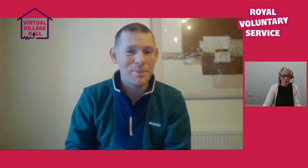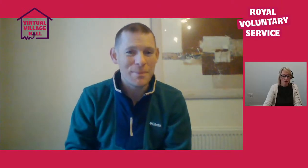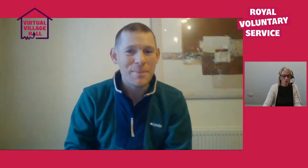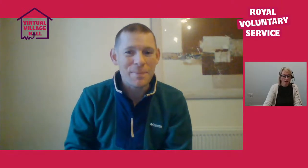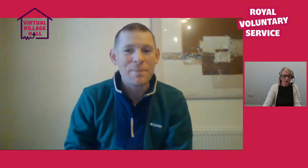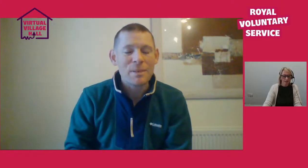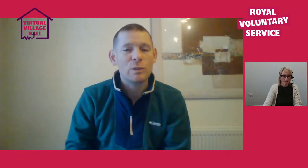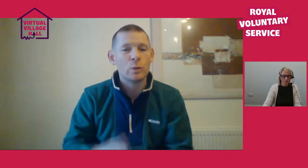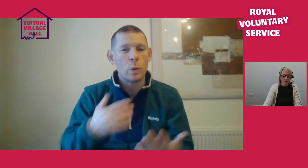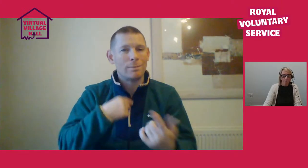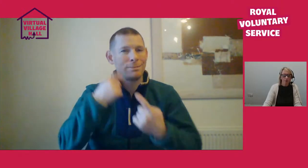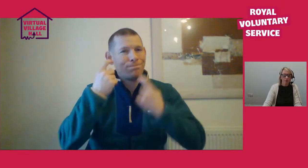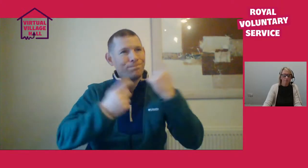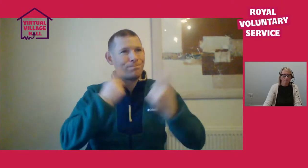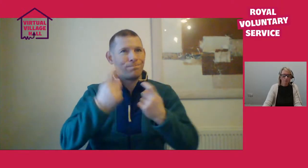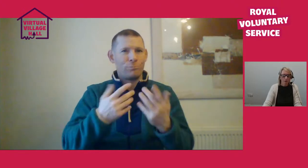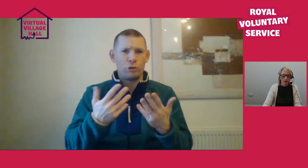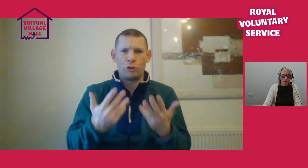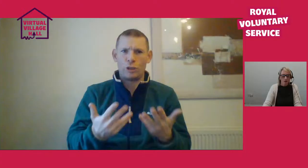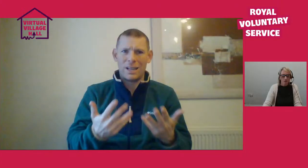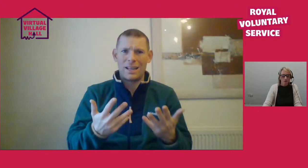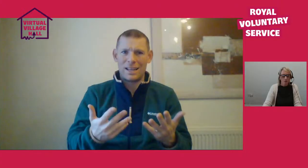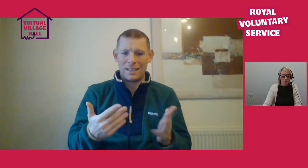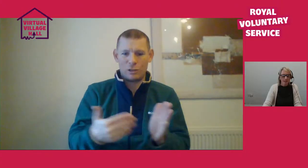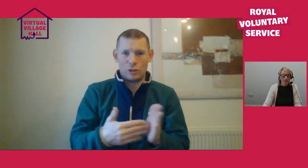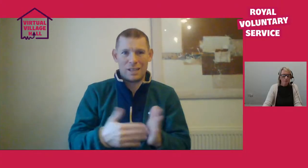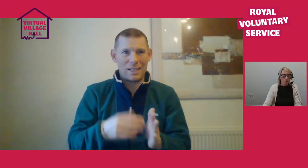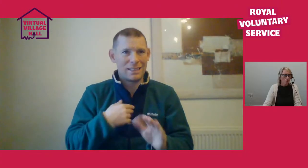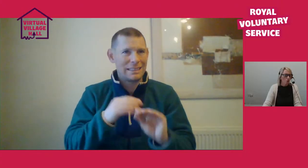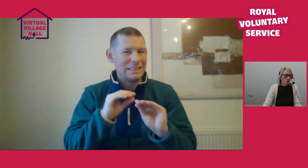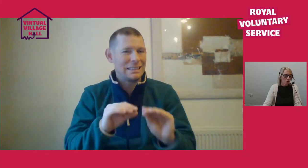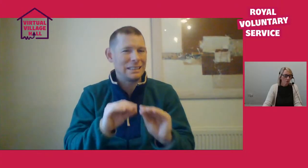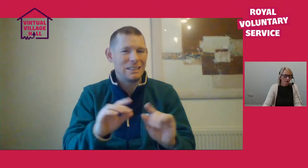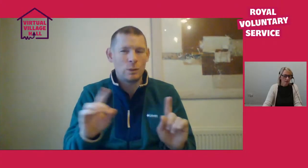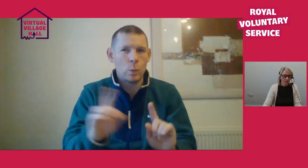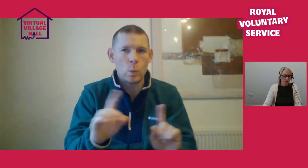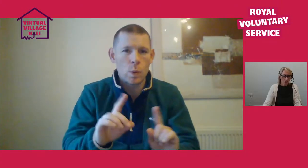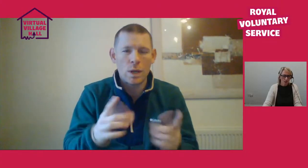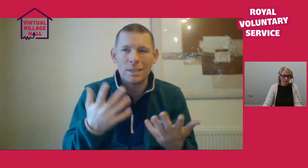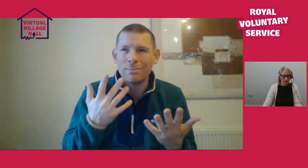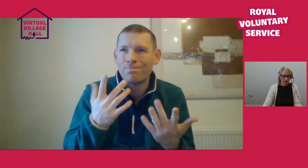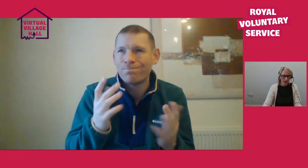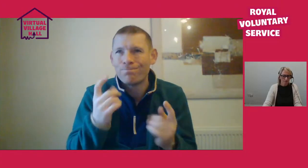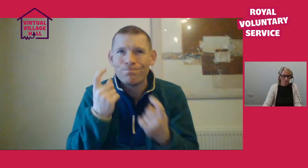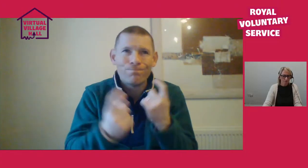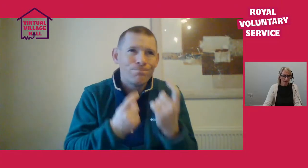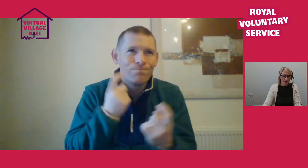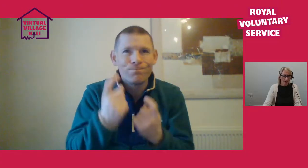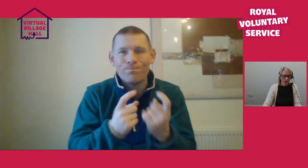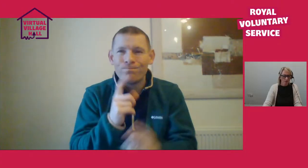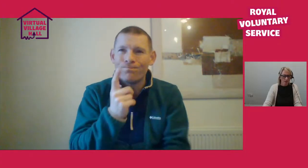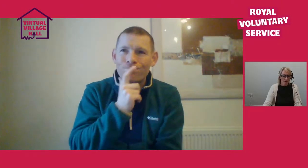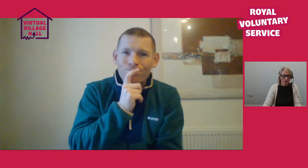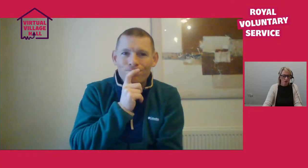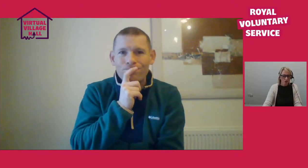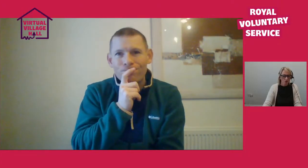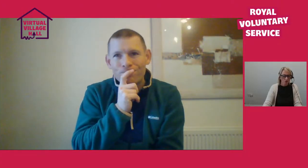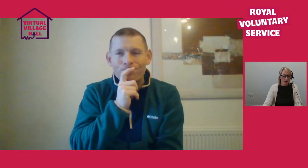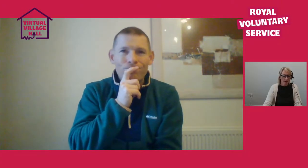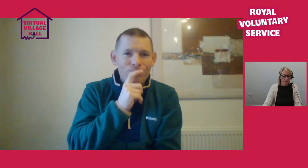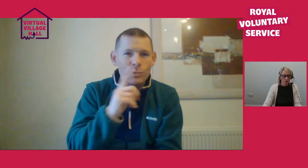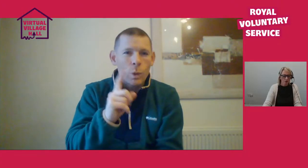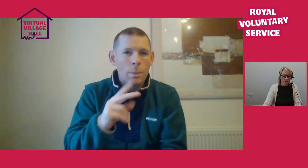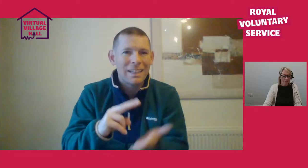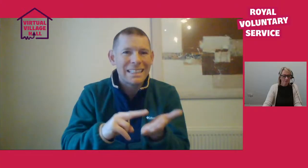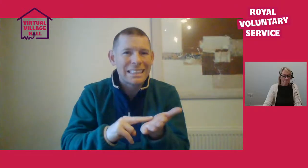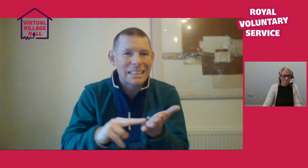lots so far already since September. So I was thinking about what topic to teach you today. I was having a good old